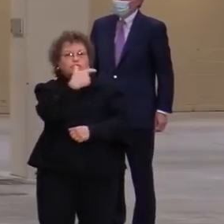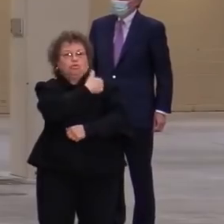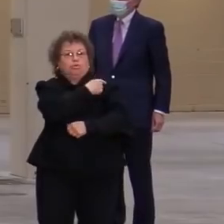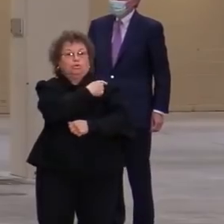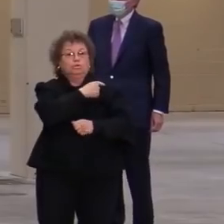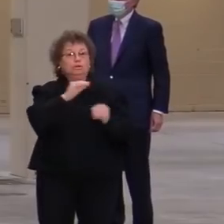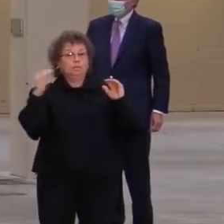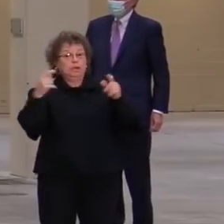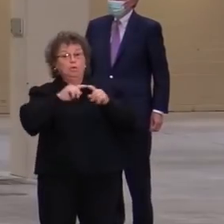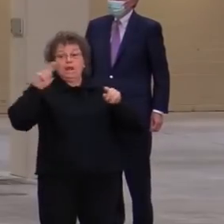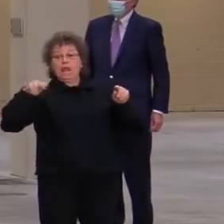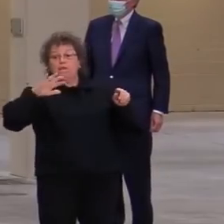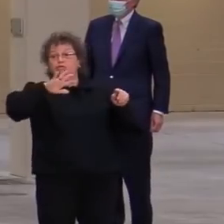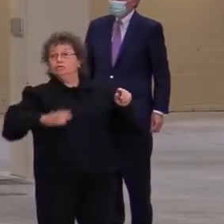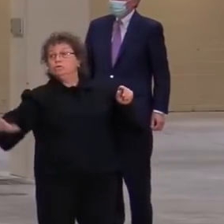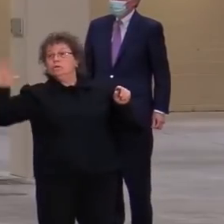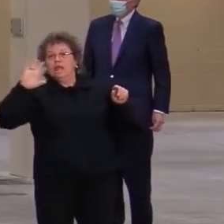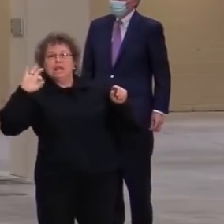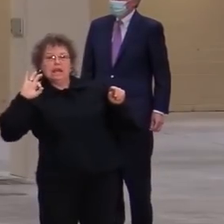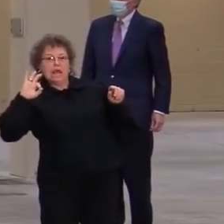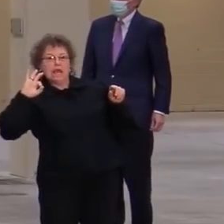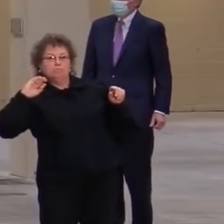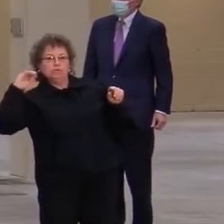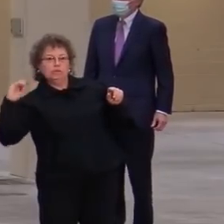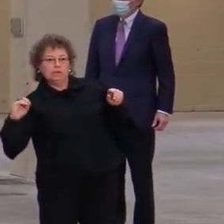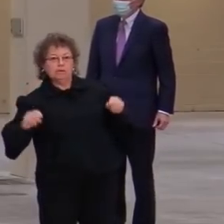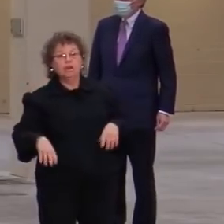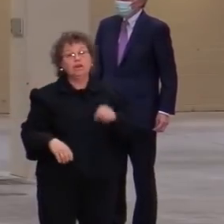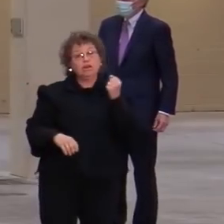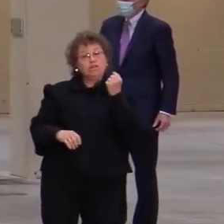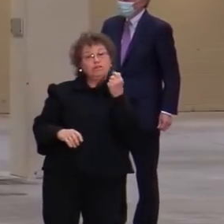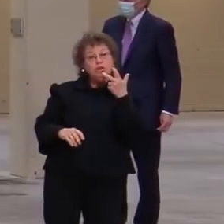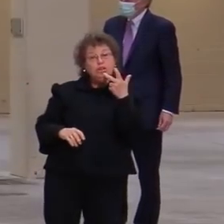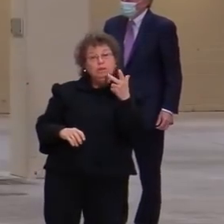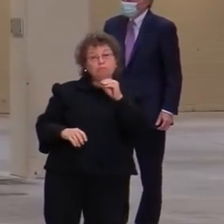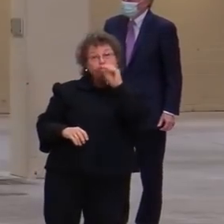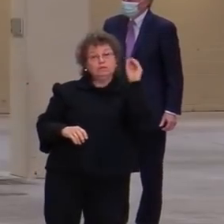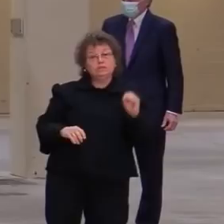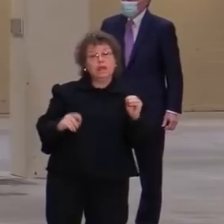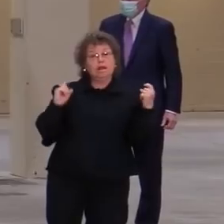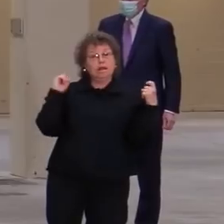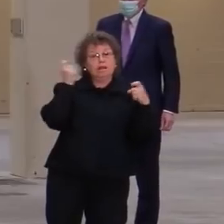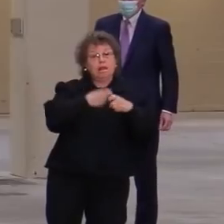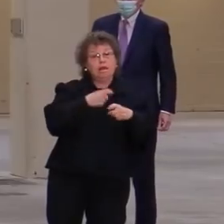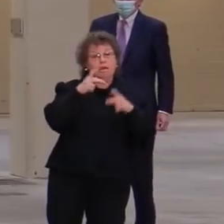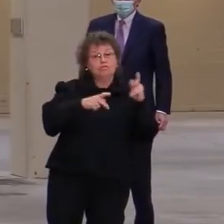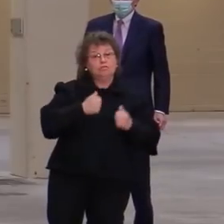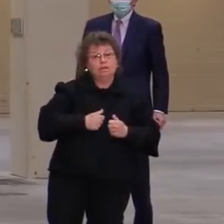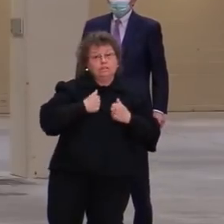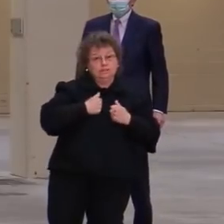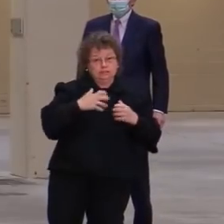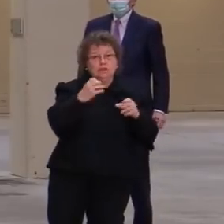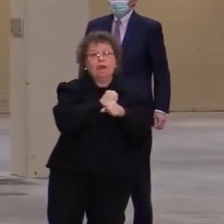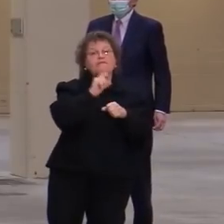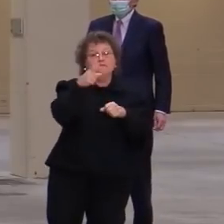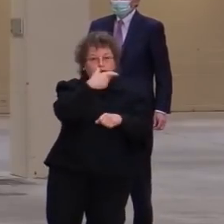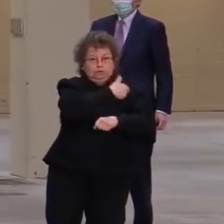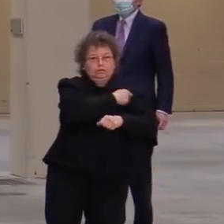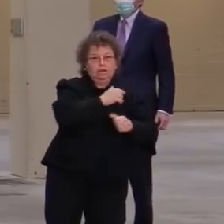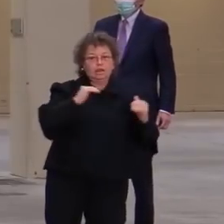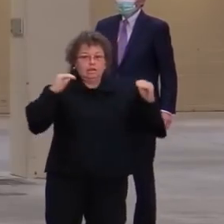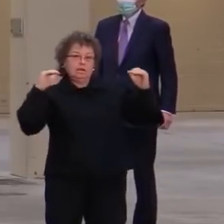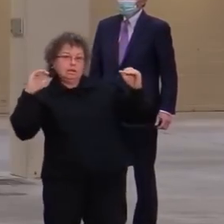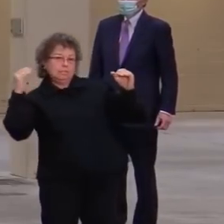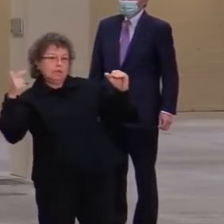double the national average of 9%. And 13% of our Latinx residents have received a first dose, which is well above the national